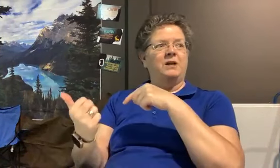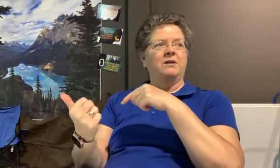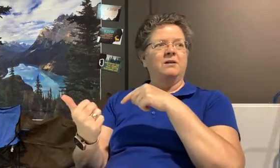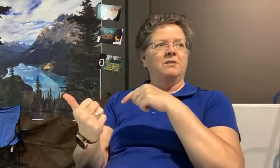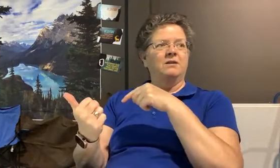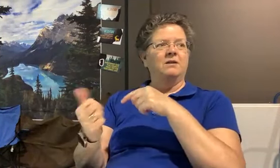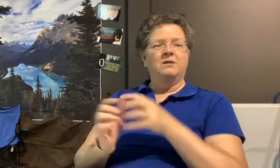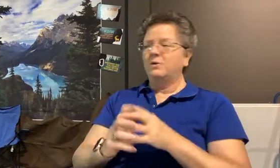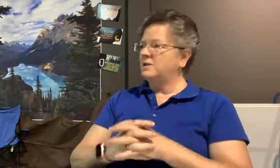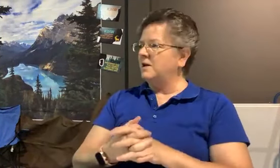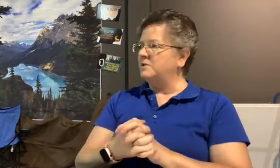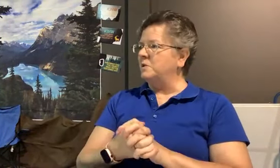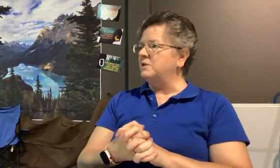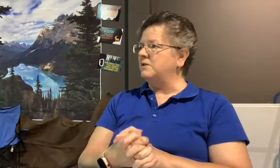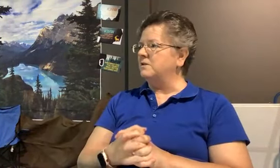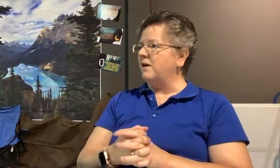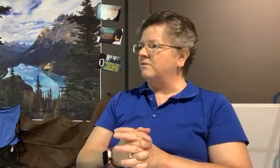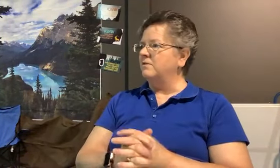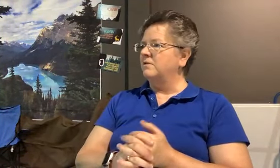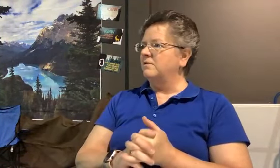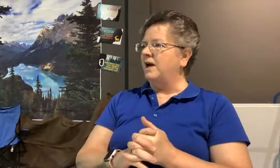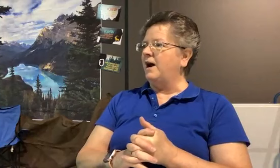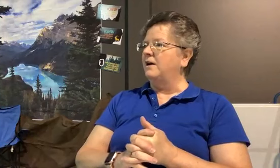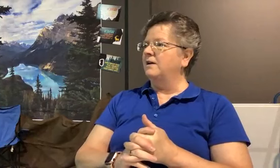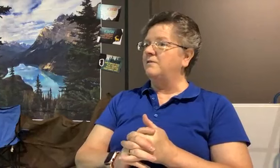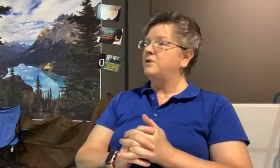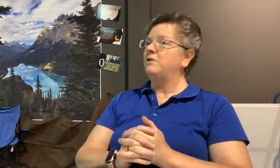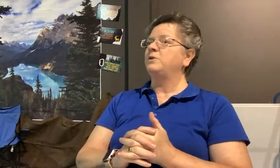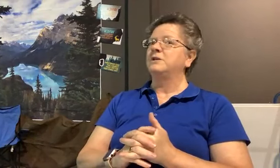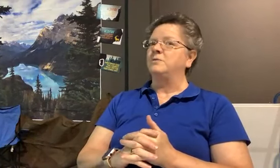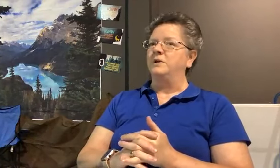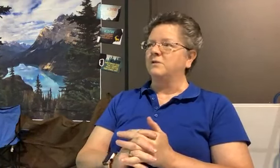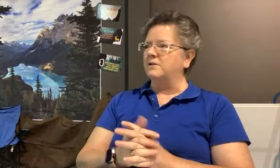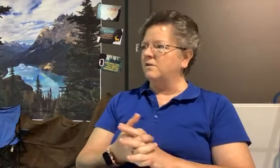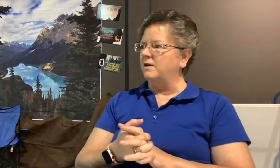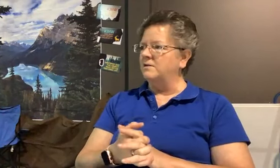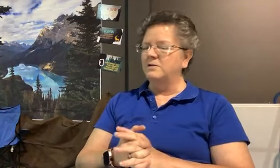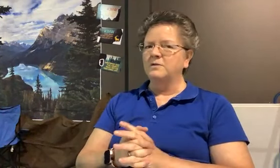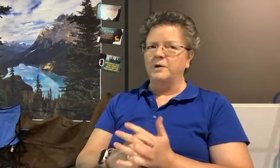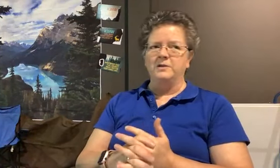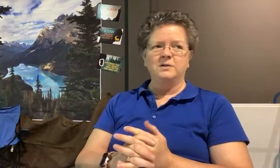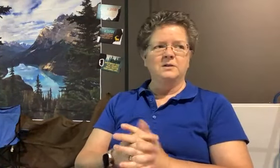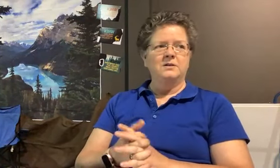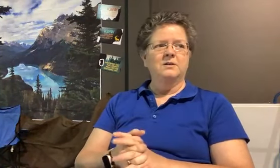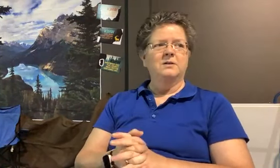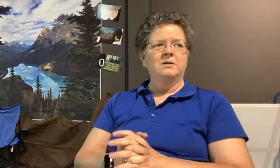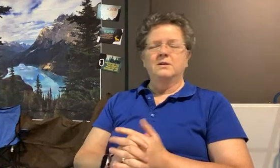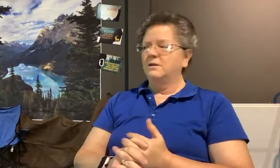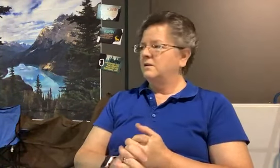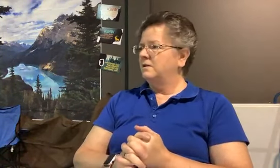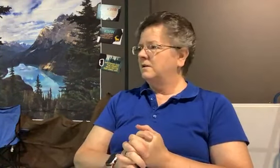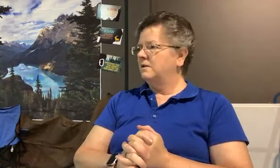here, we see God's mercy is love. Yeah. Even in the Old Testament. So that's great. Someone else.